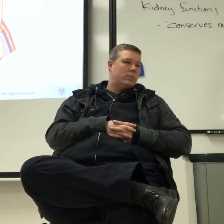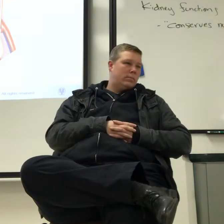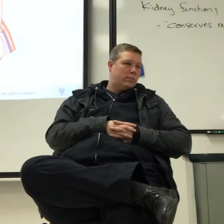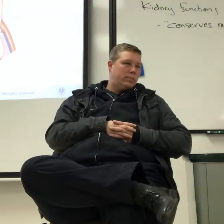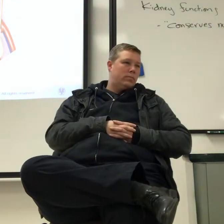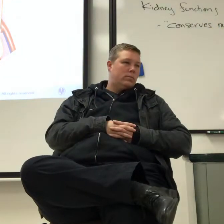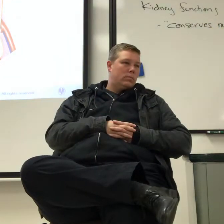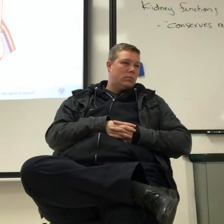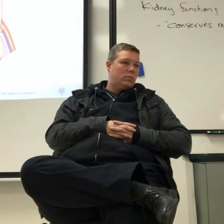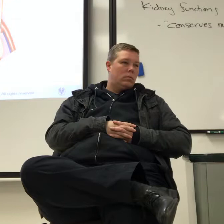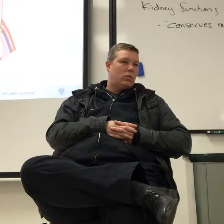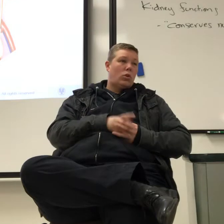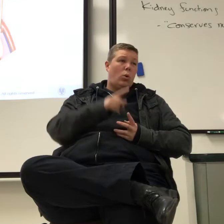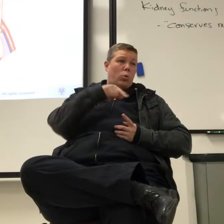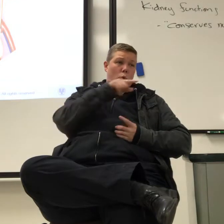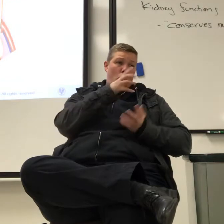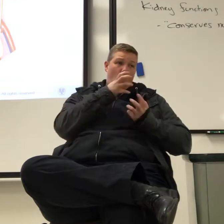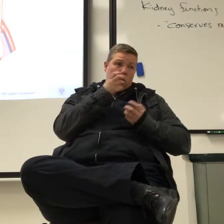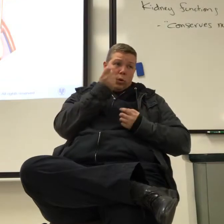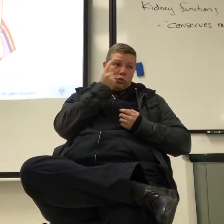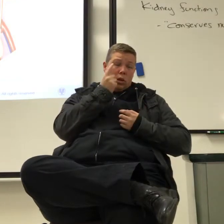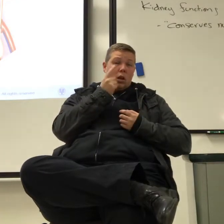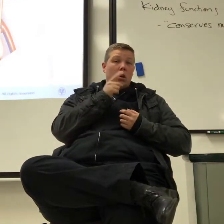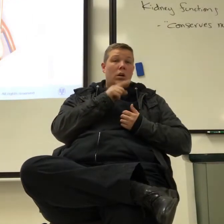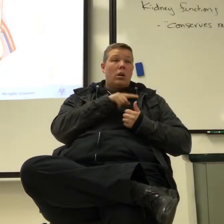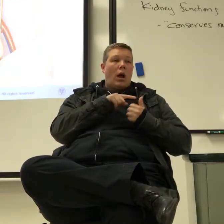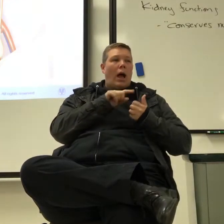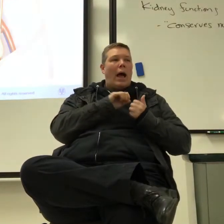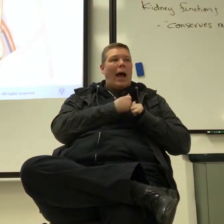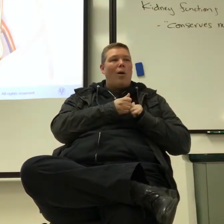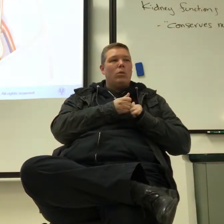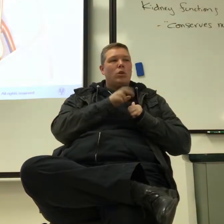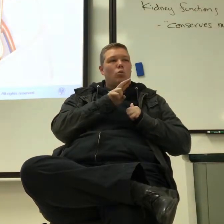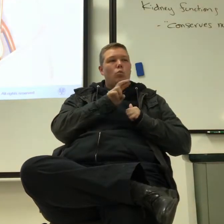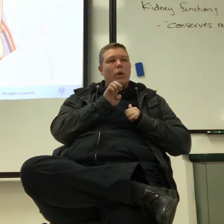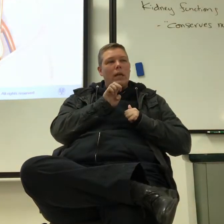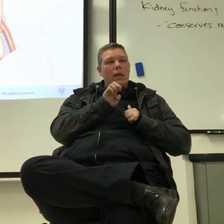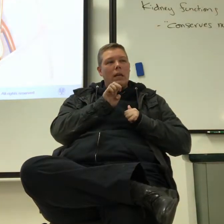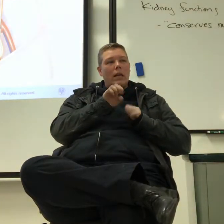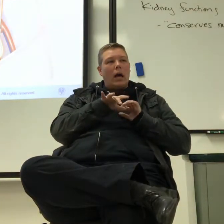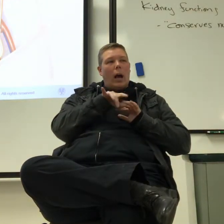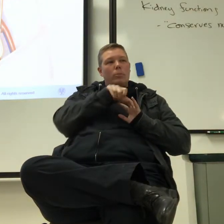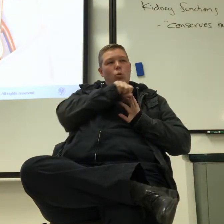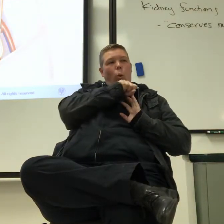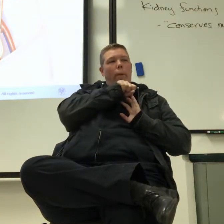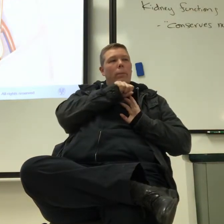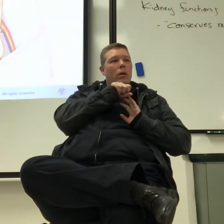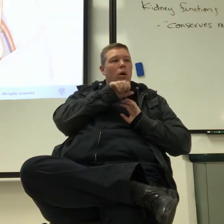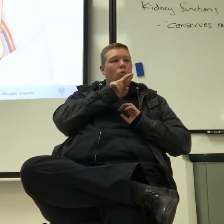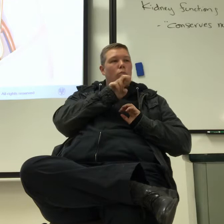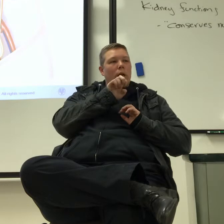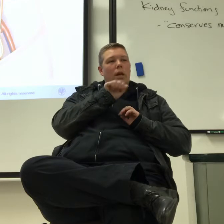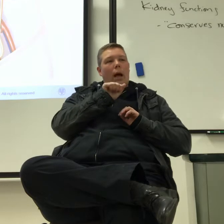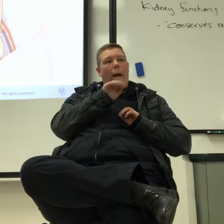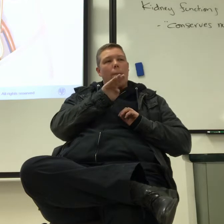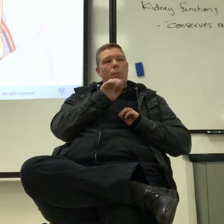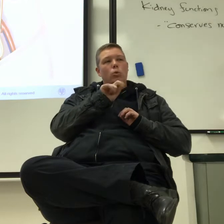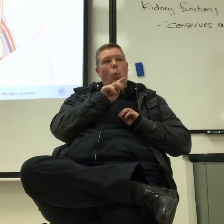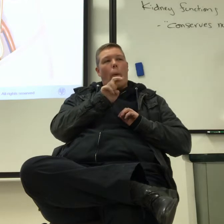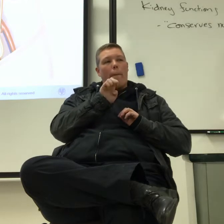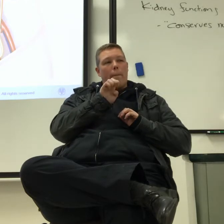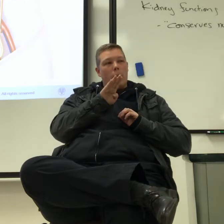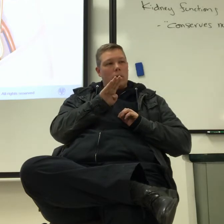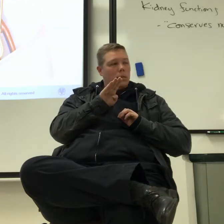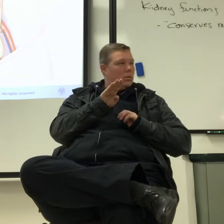Now, really what you want to understand is how it reabsorbs things from the filtrate and puts it back into the blood. So that's the key word for you.